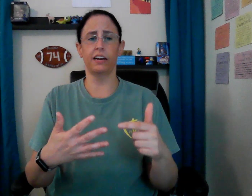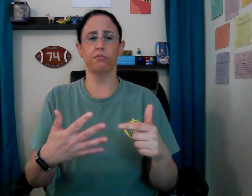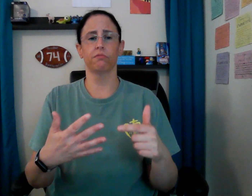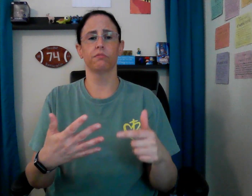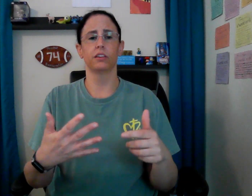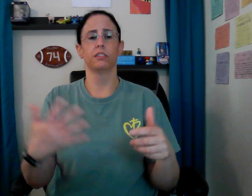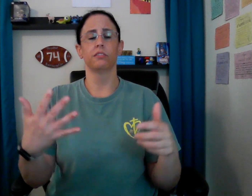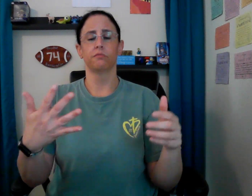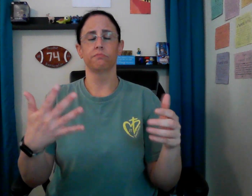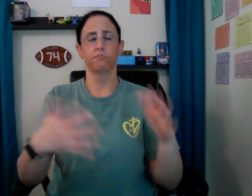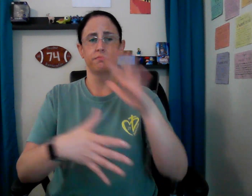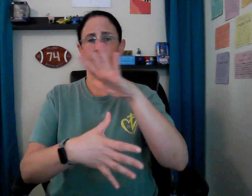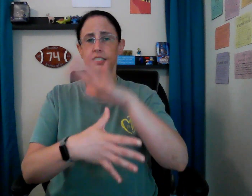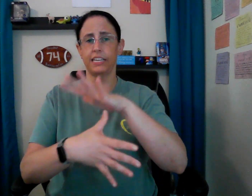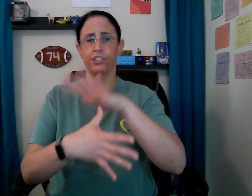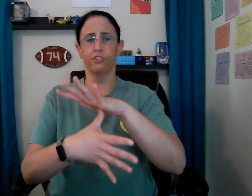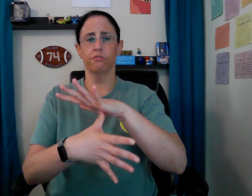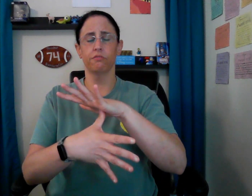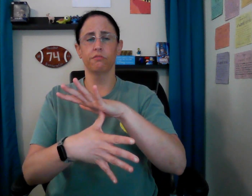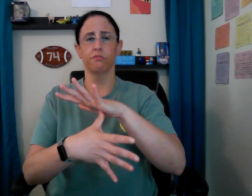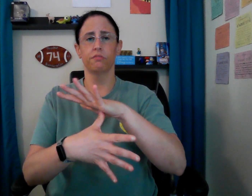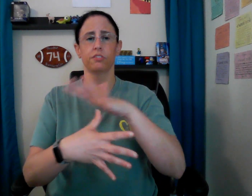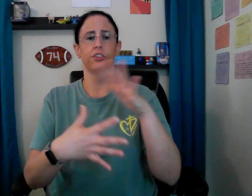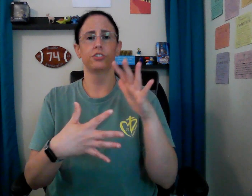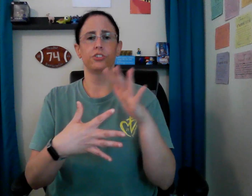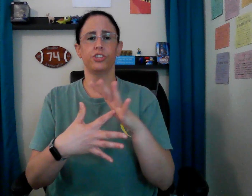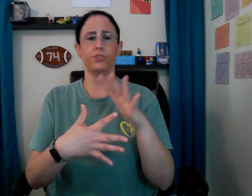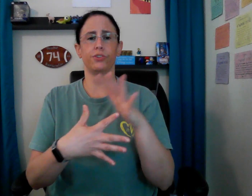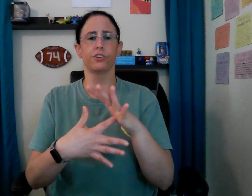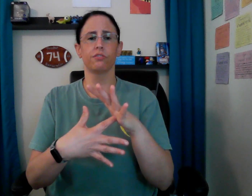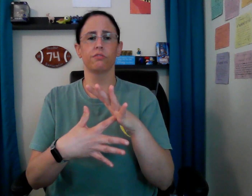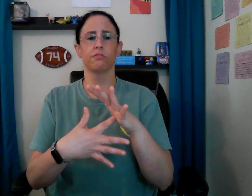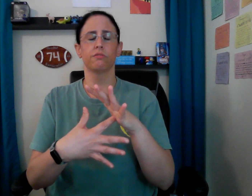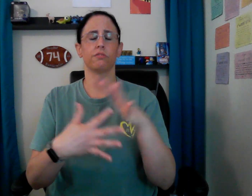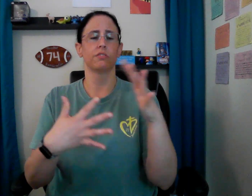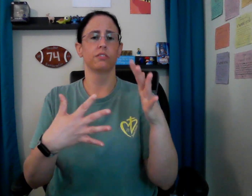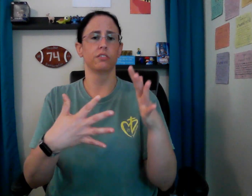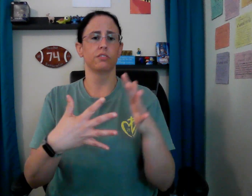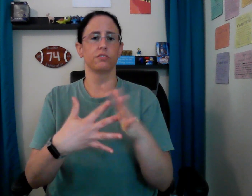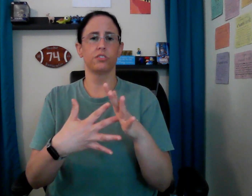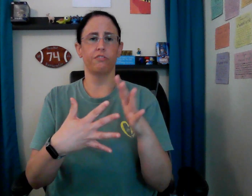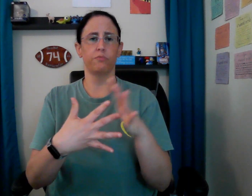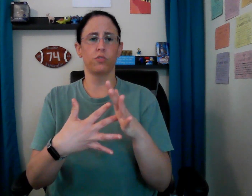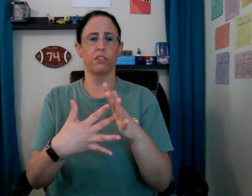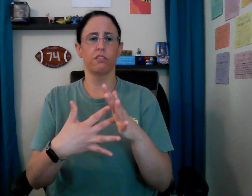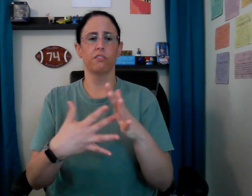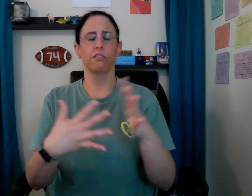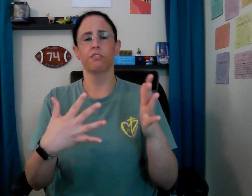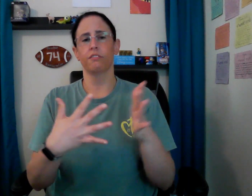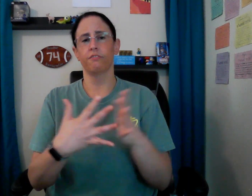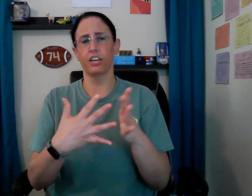down. Senior, junior, sophomore,